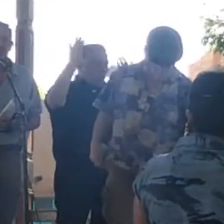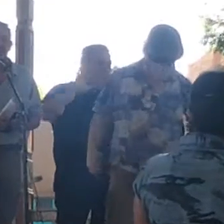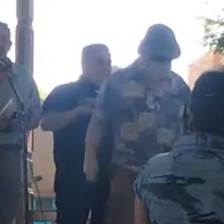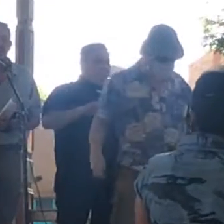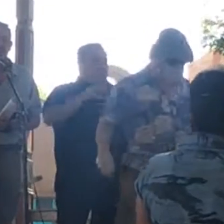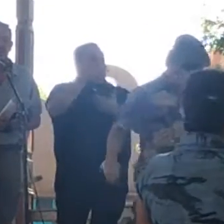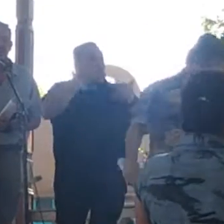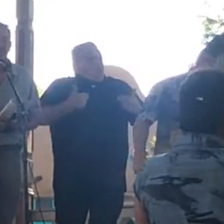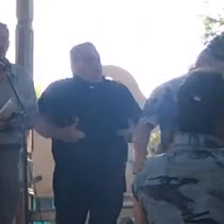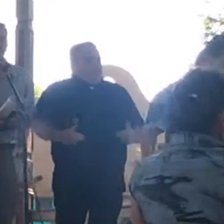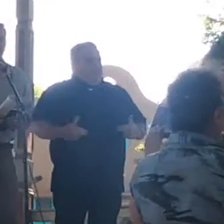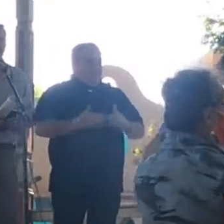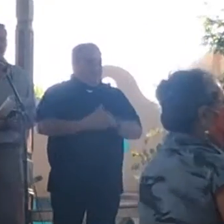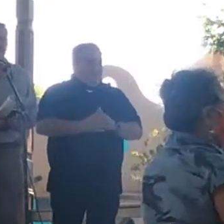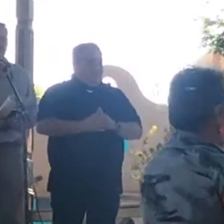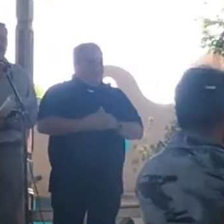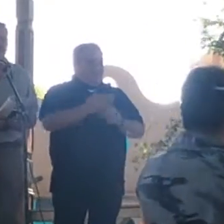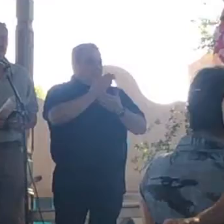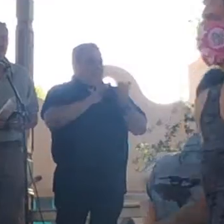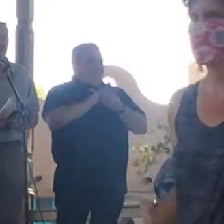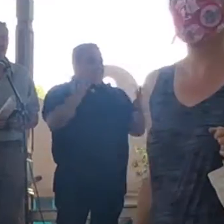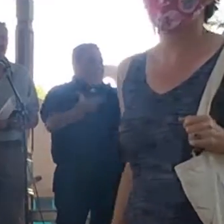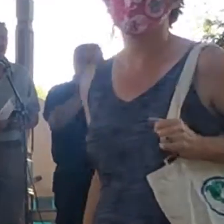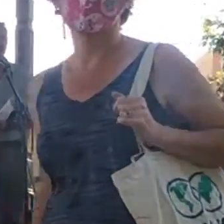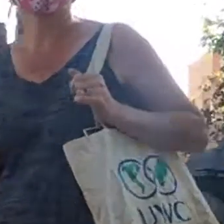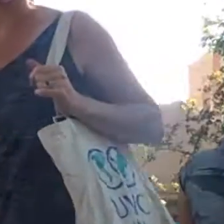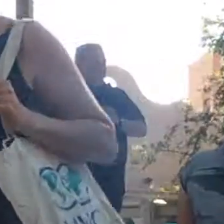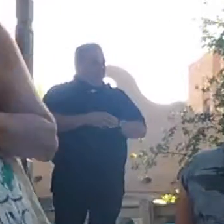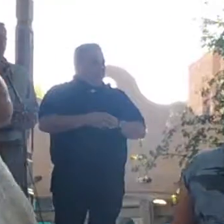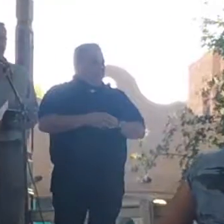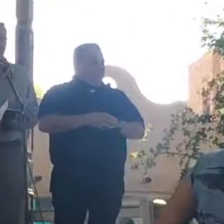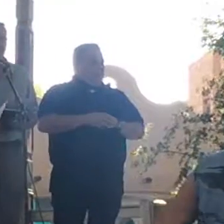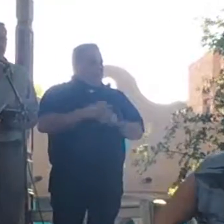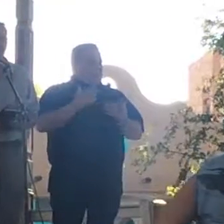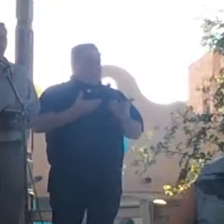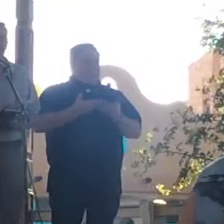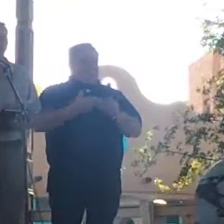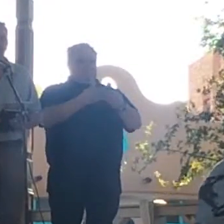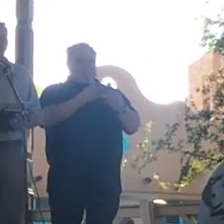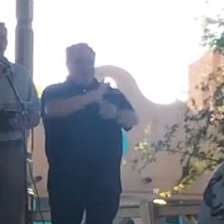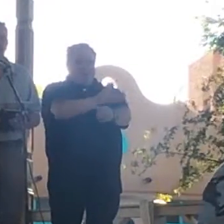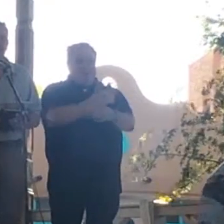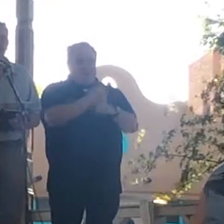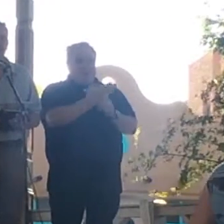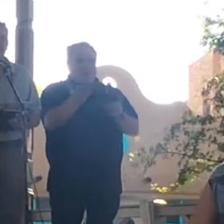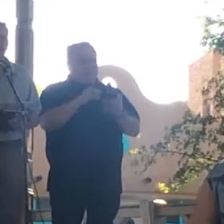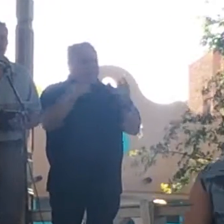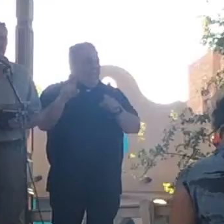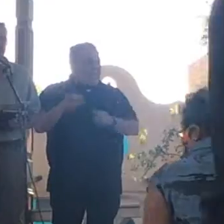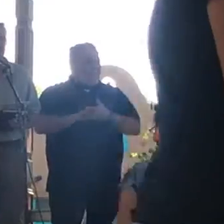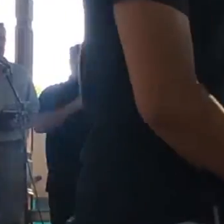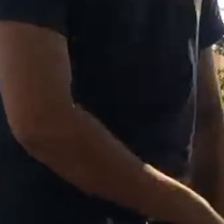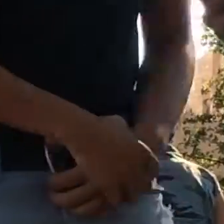so, the human element that's here today lends for this energy and makes things happen. And we'll hopefully, by means of these